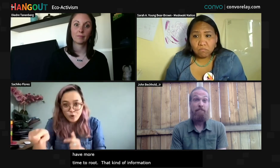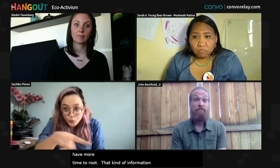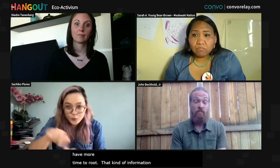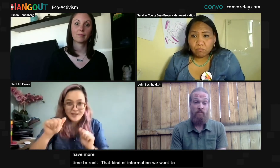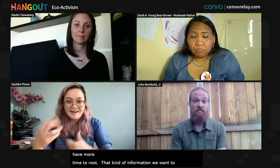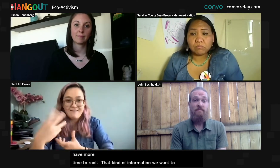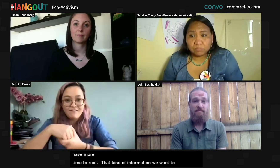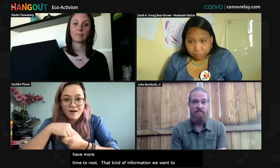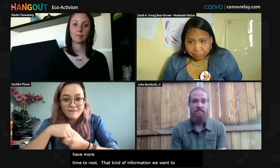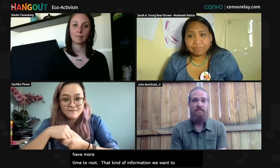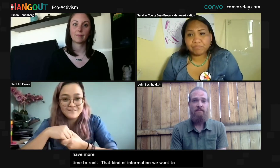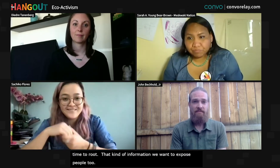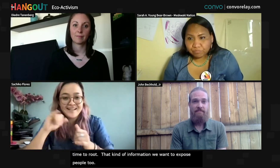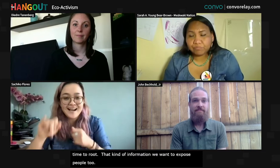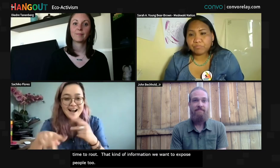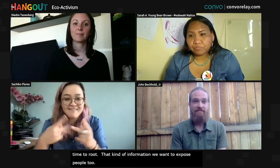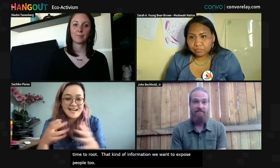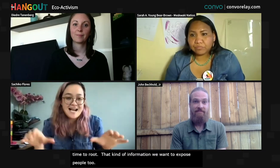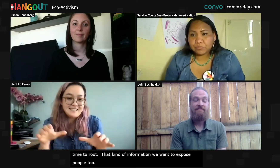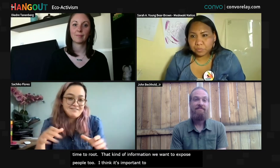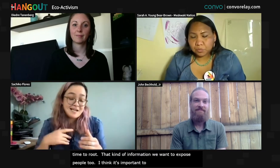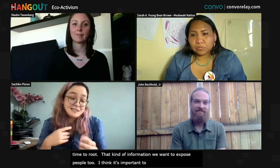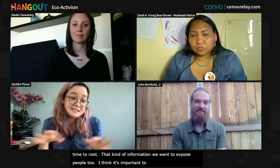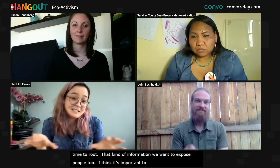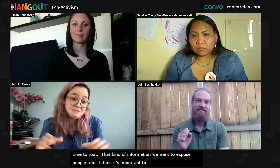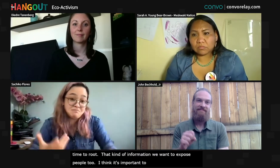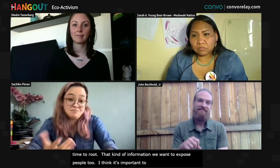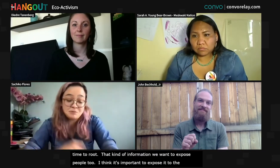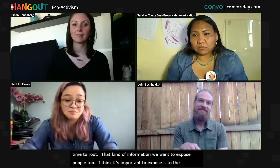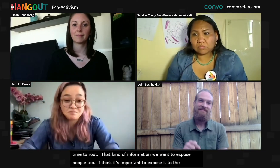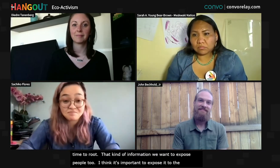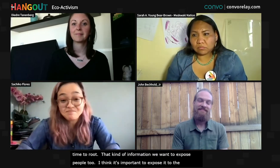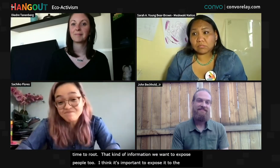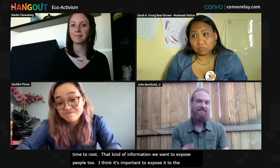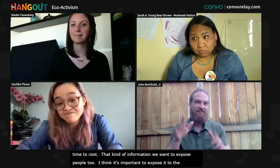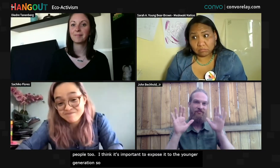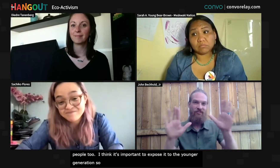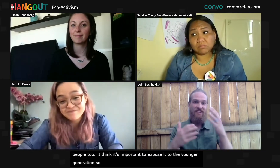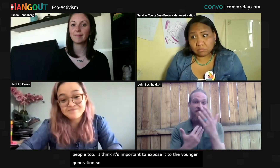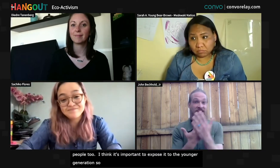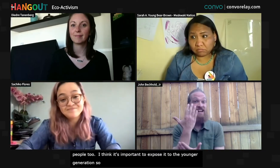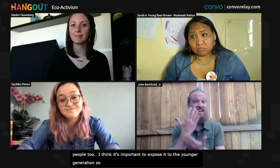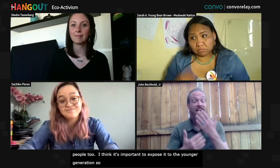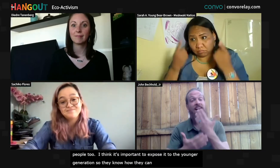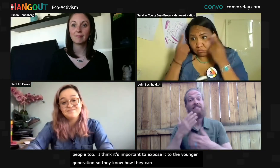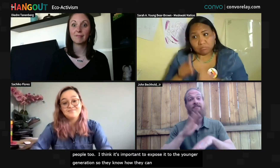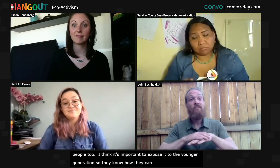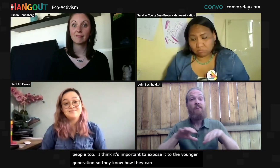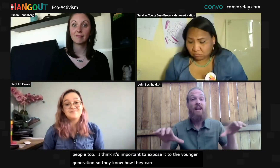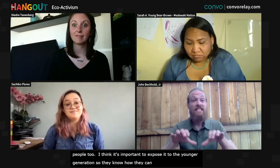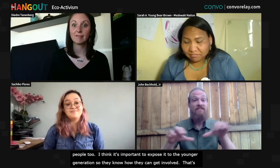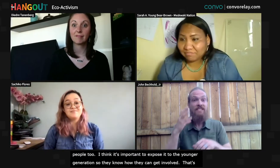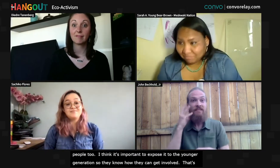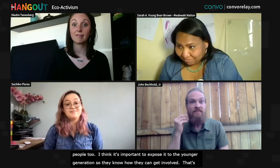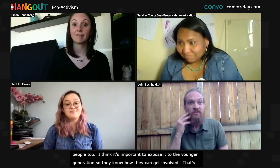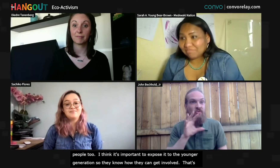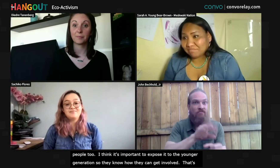important to expose it to the younger generation so they know how they can get involved. So that's the kind of activism I do. That's great.